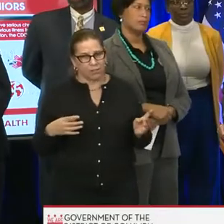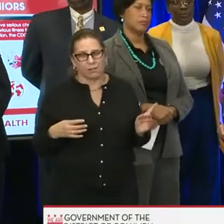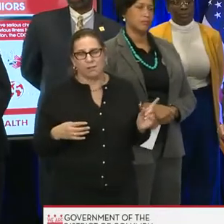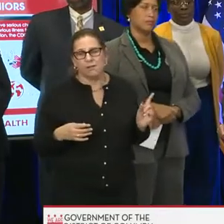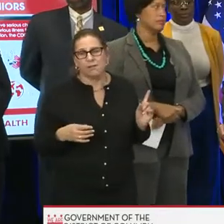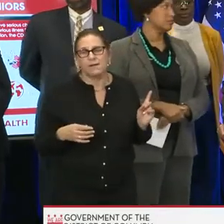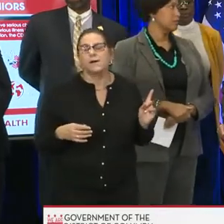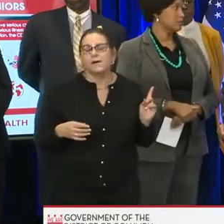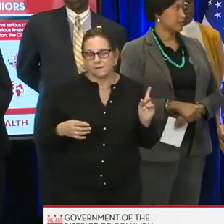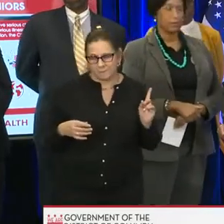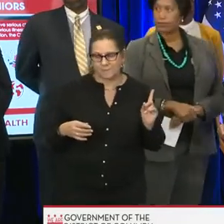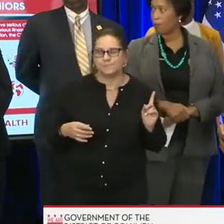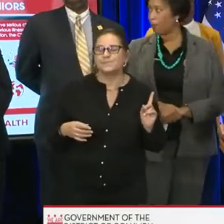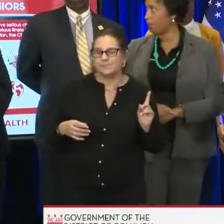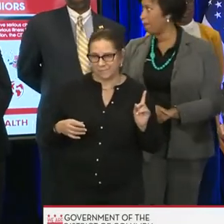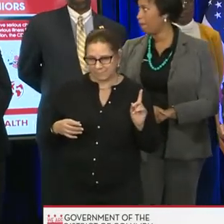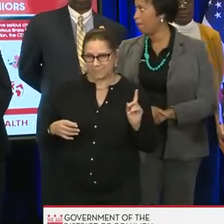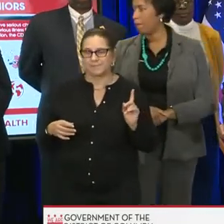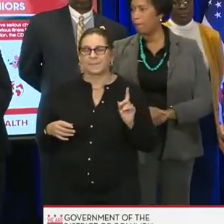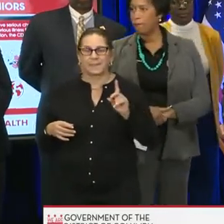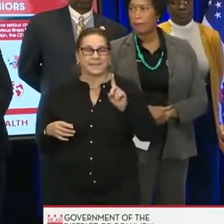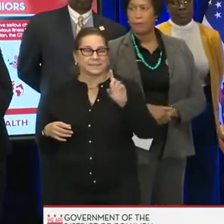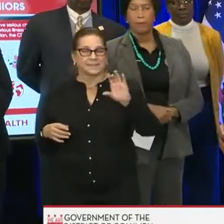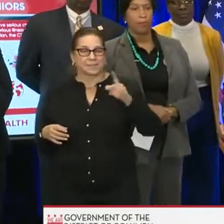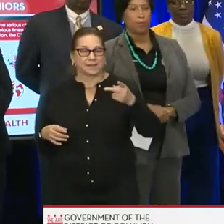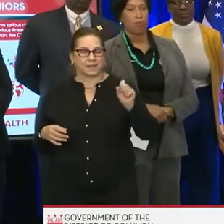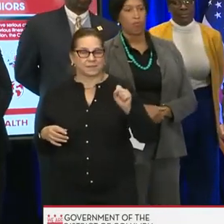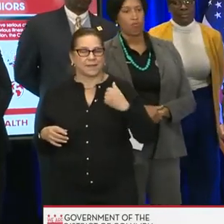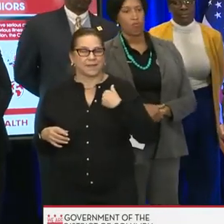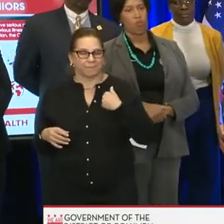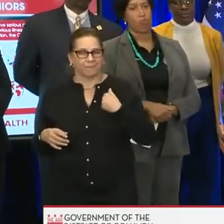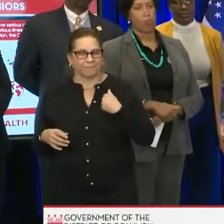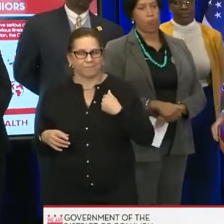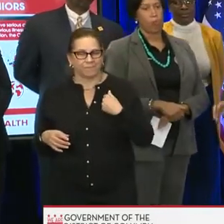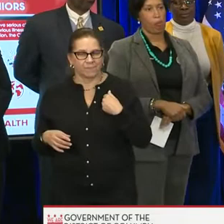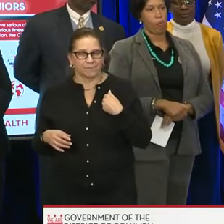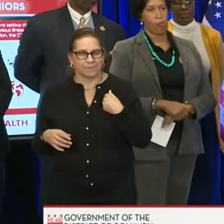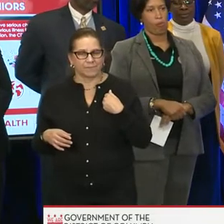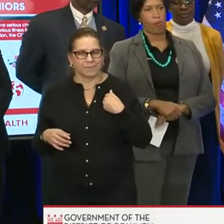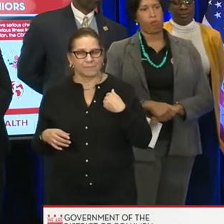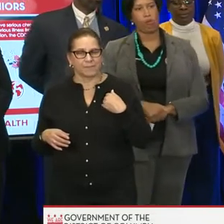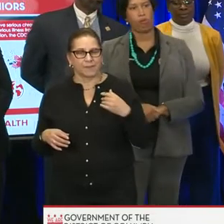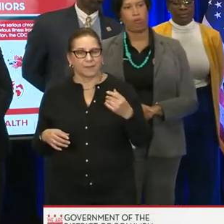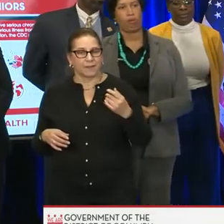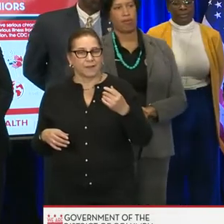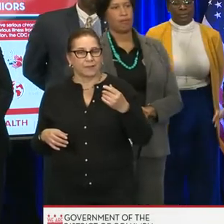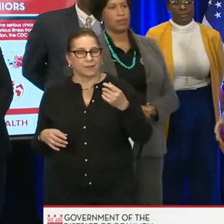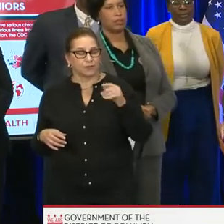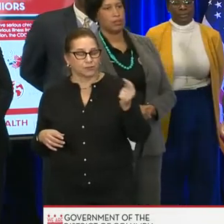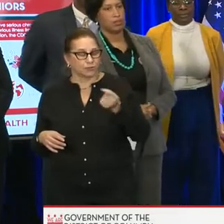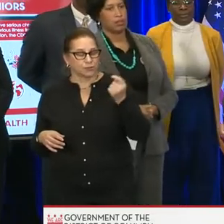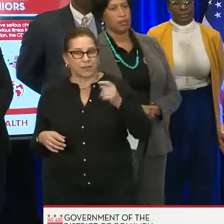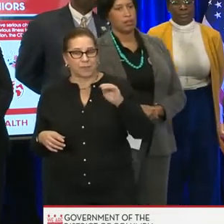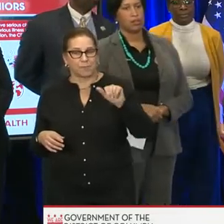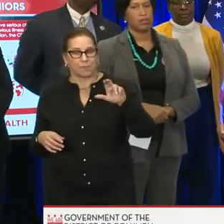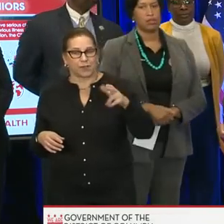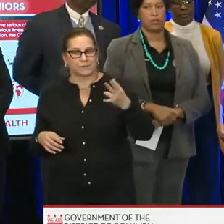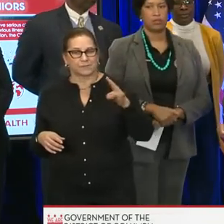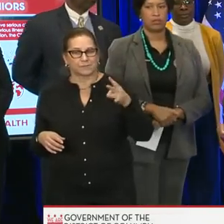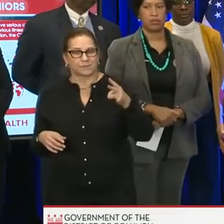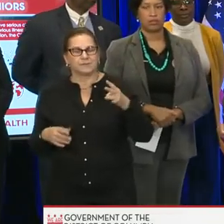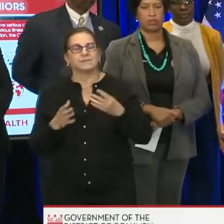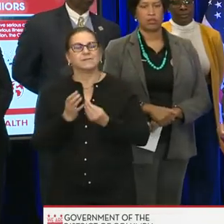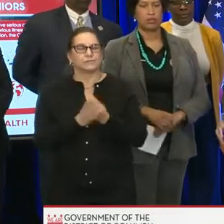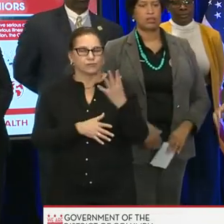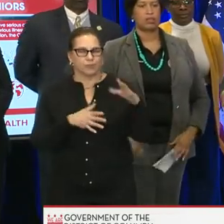plan. So beginning on Tuesday, March 17th, we will go into our spring break period, which was previously